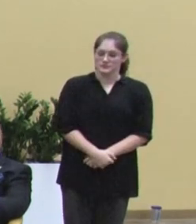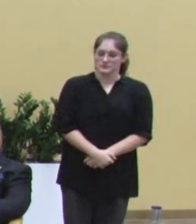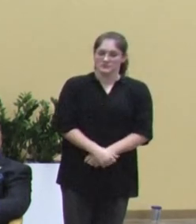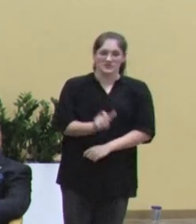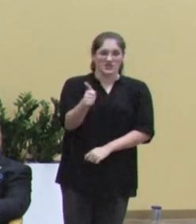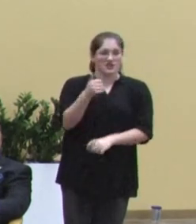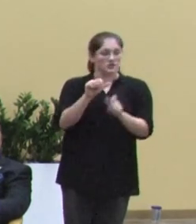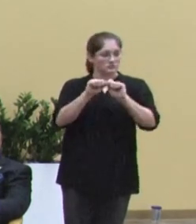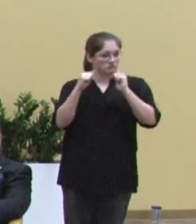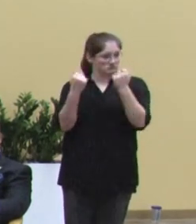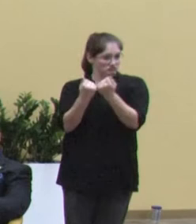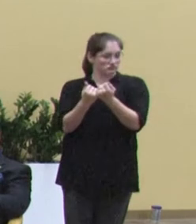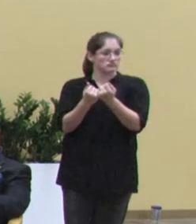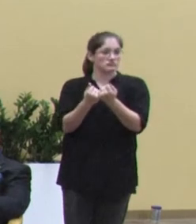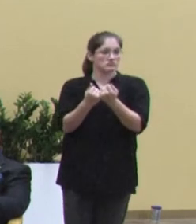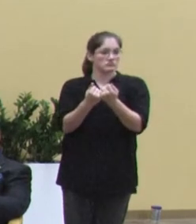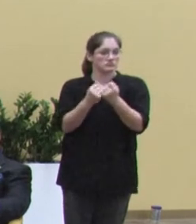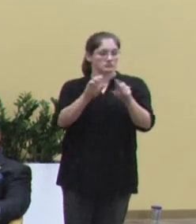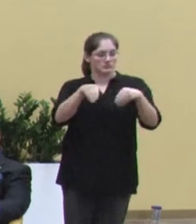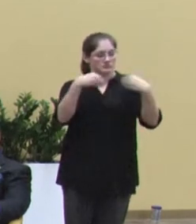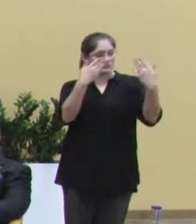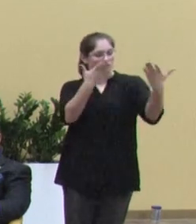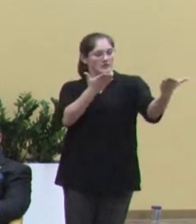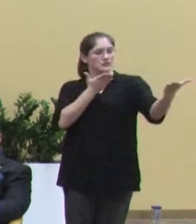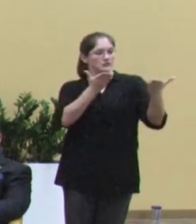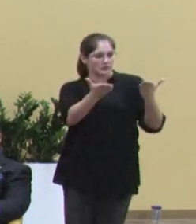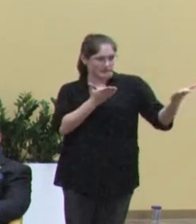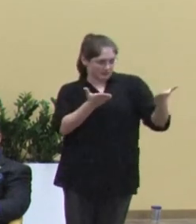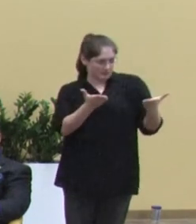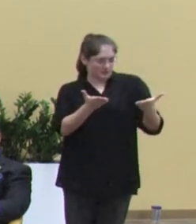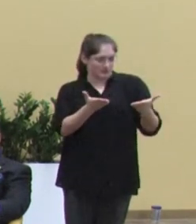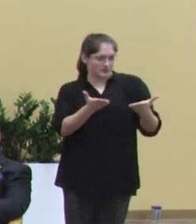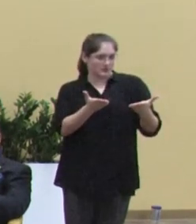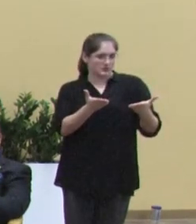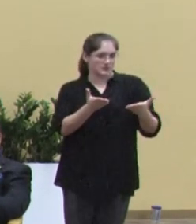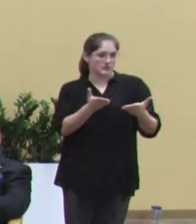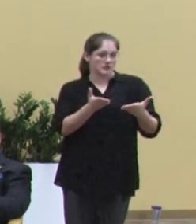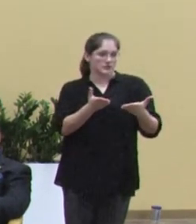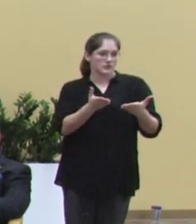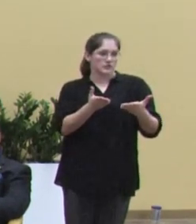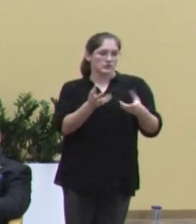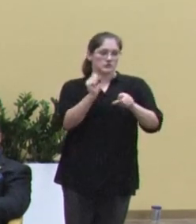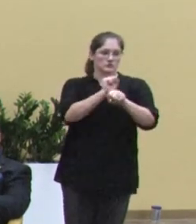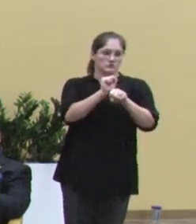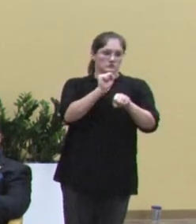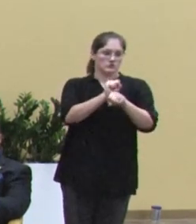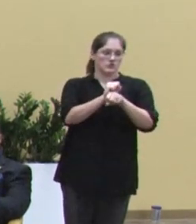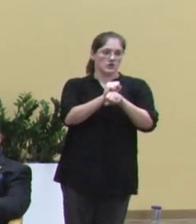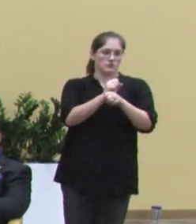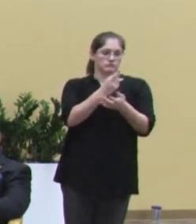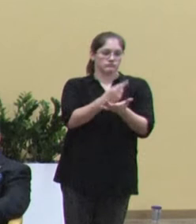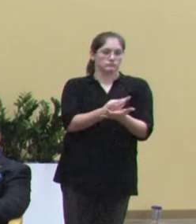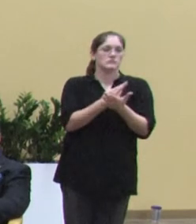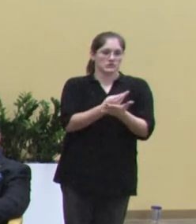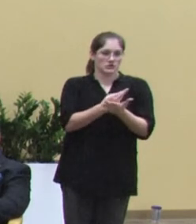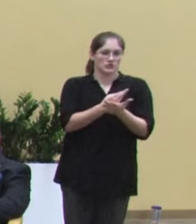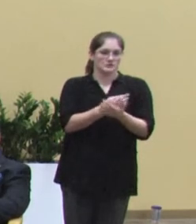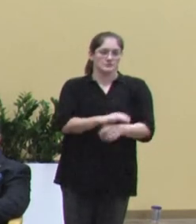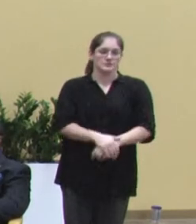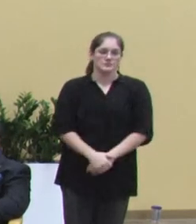other agencies that are providing services for vocational rehabilitation to folks with